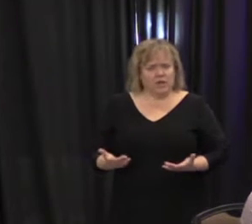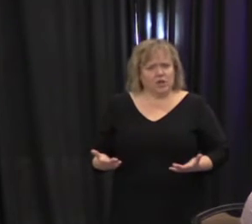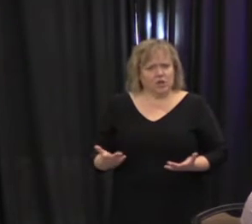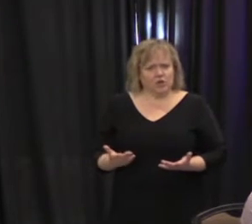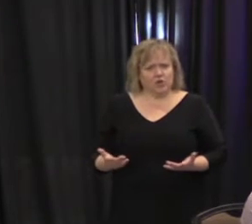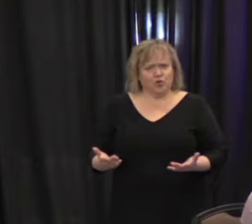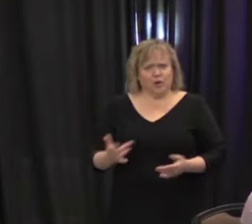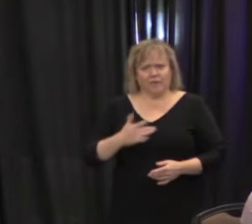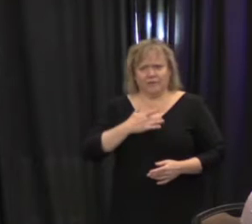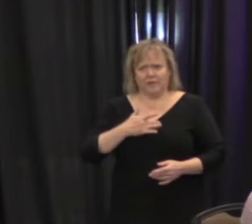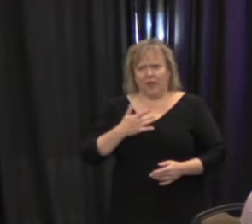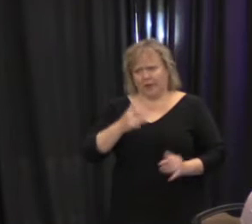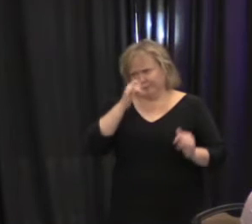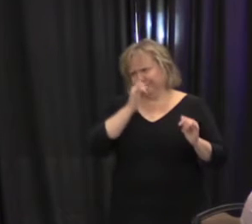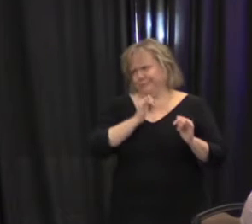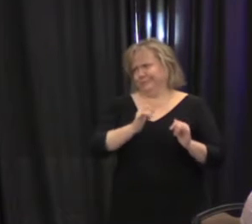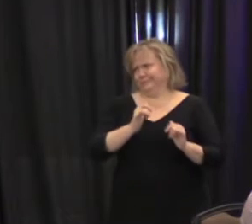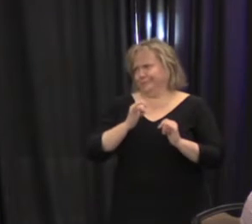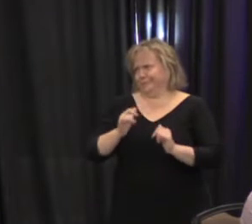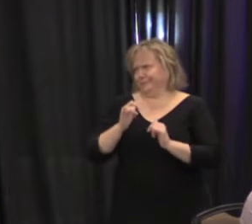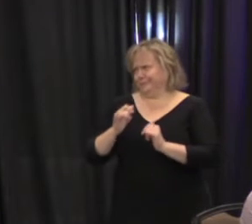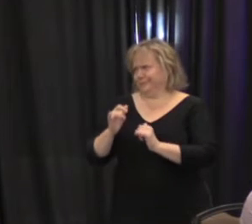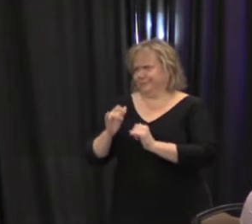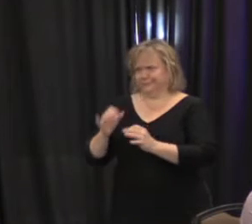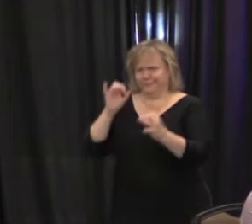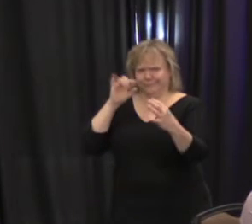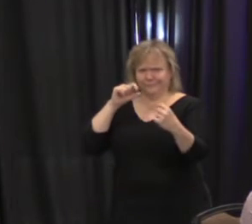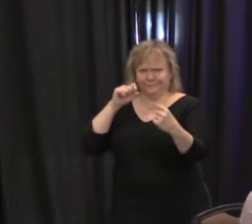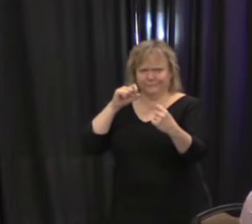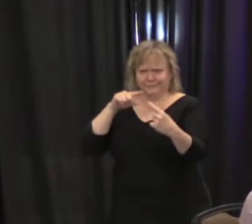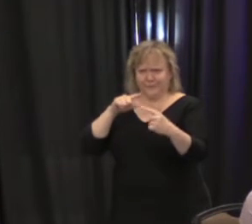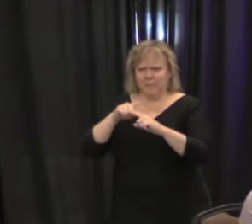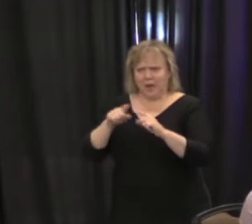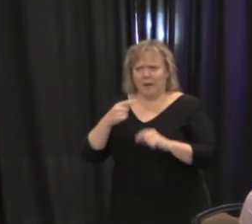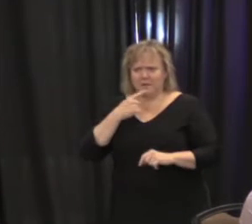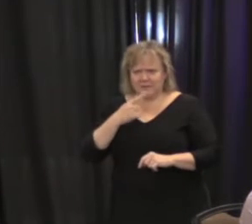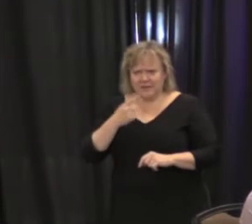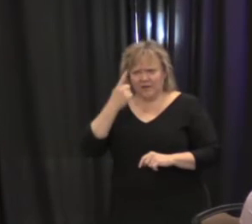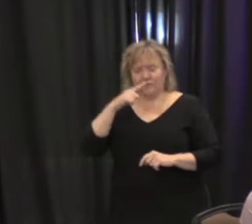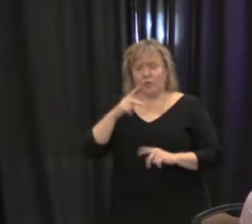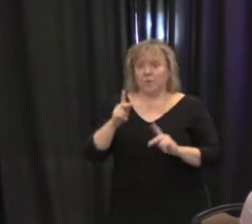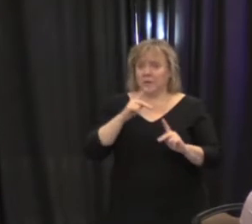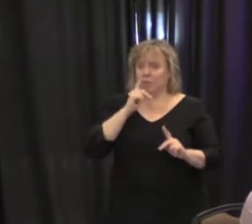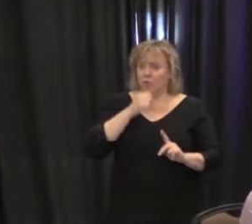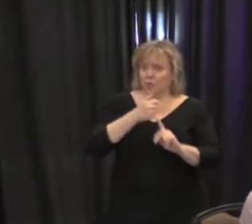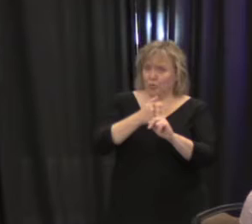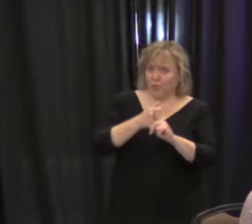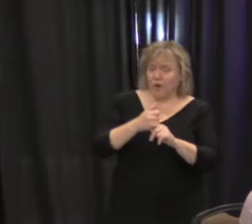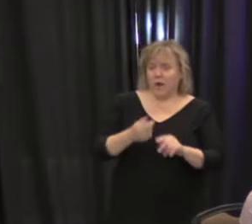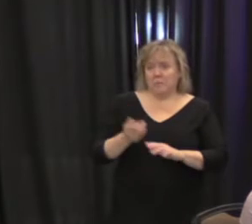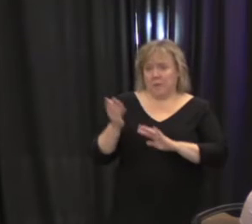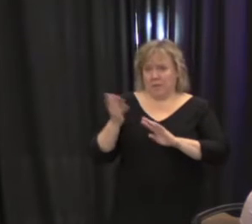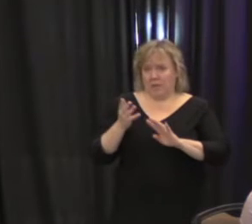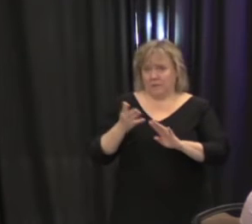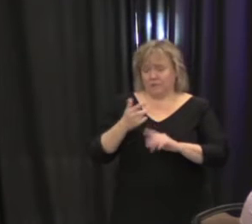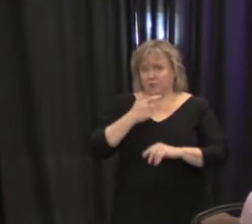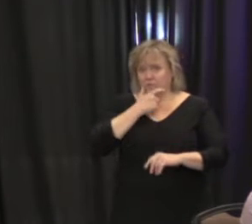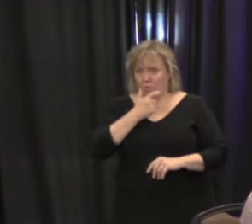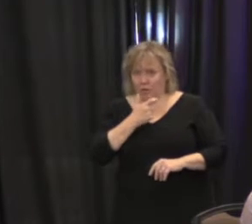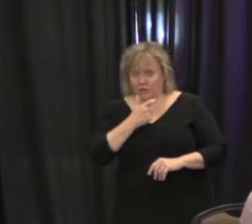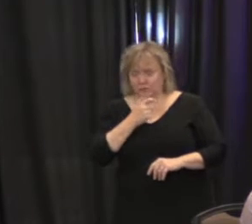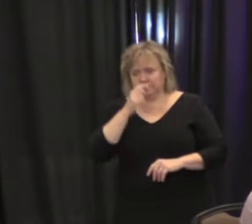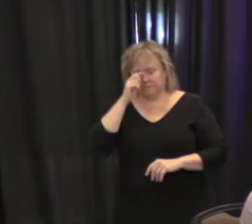I'm preaching to the choir, but I'm going to say it anyway for the folks that might be watching this via live stream right now. When